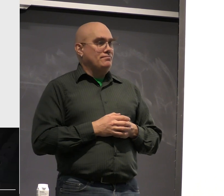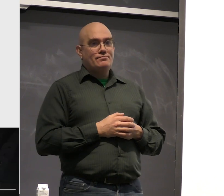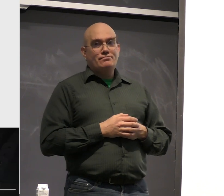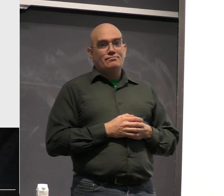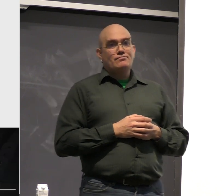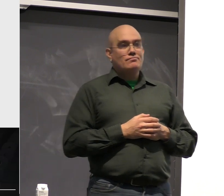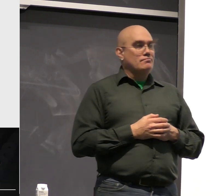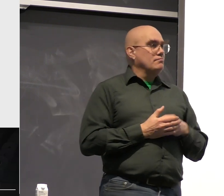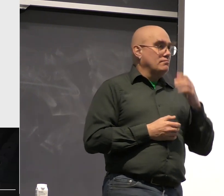quickly.